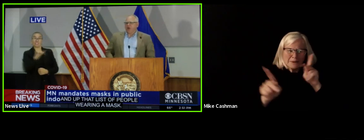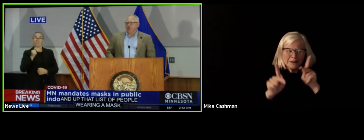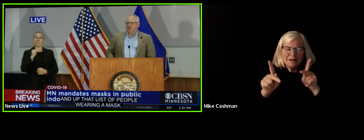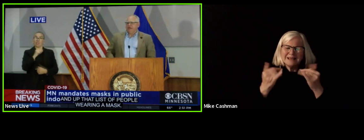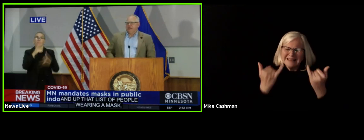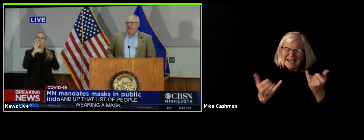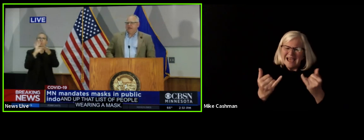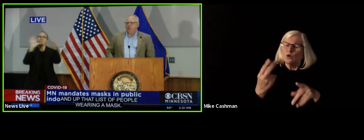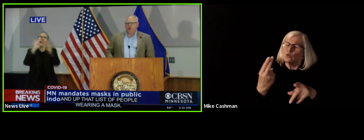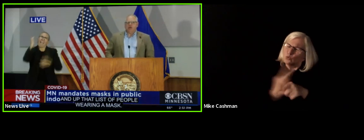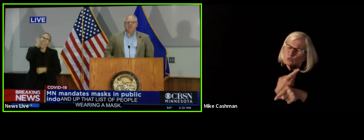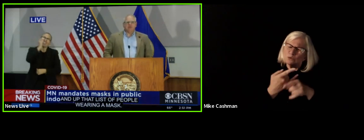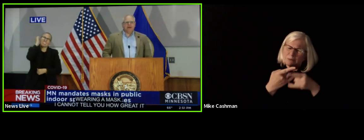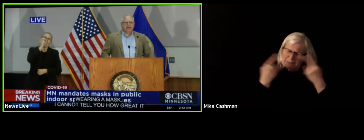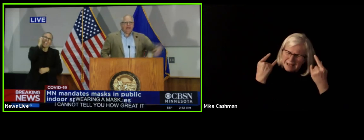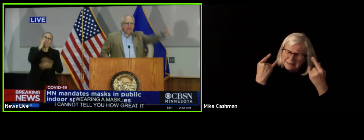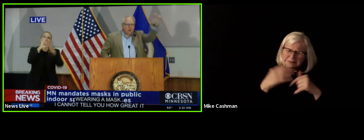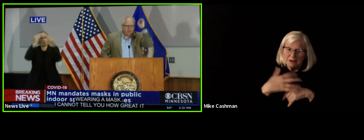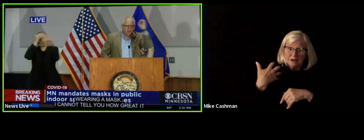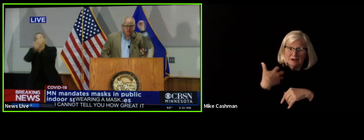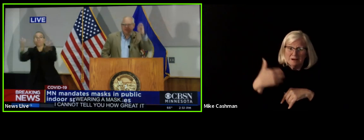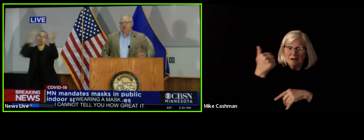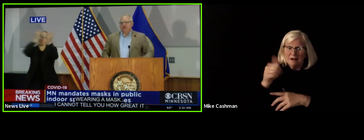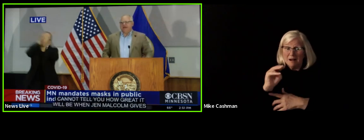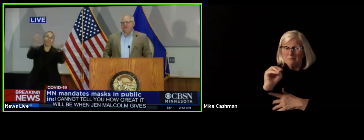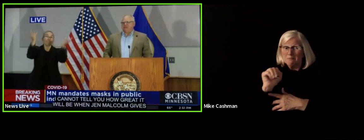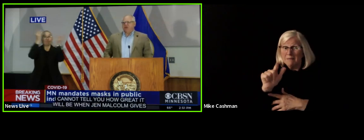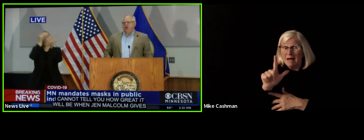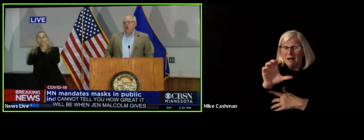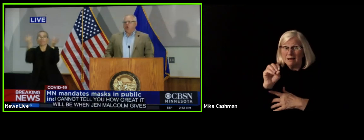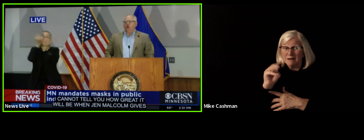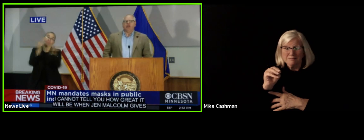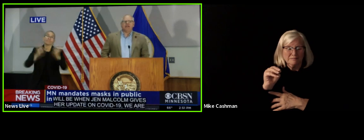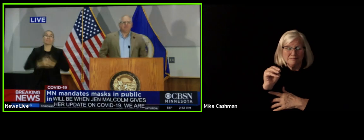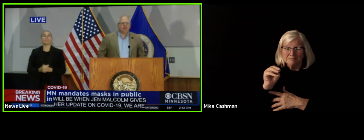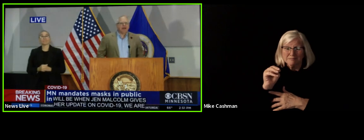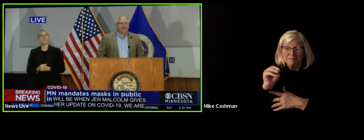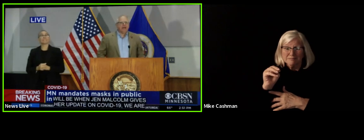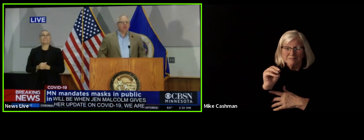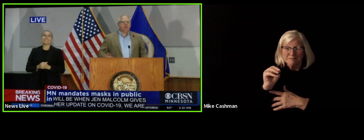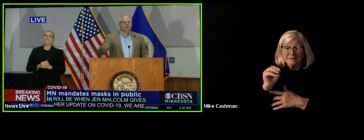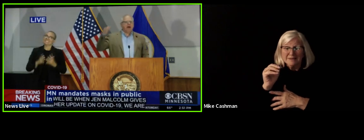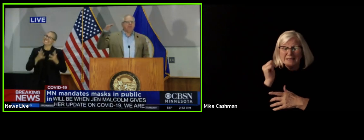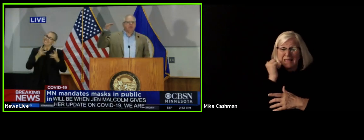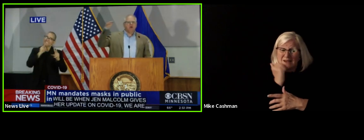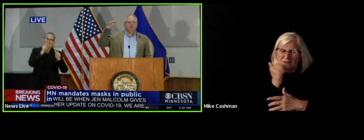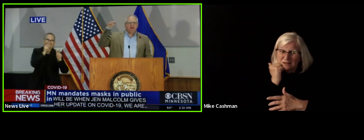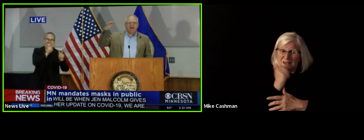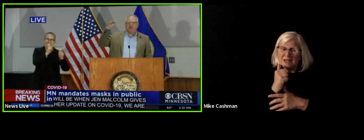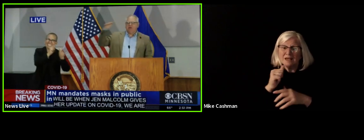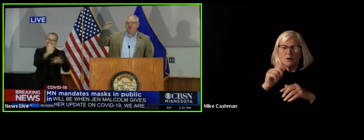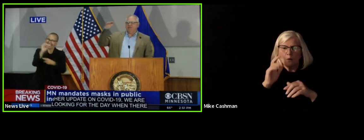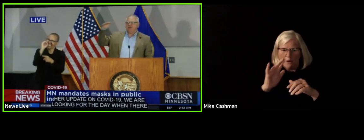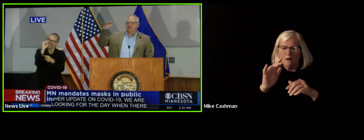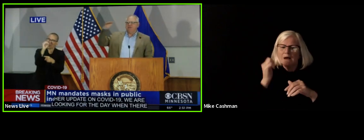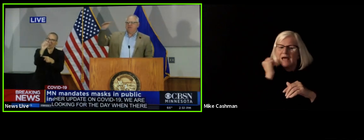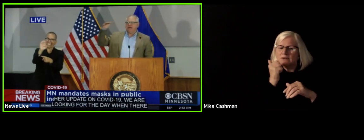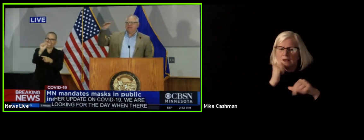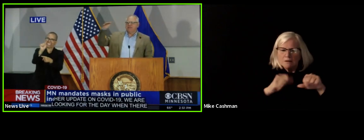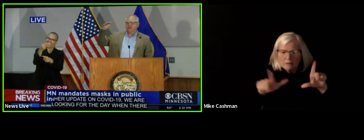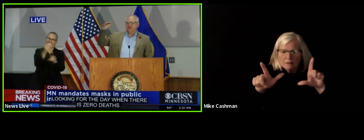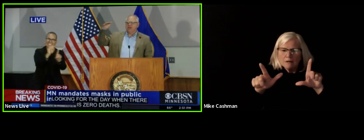on COVID, we're looking for that day when there are 0 deaths. We're looking for that day when we drop below 550